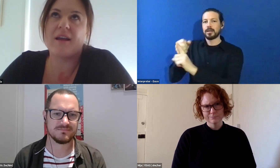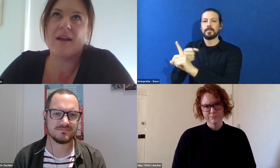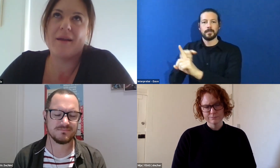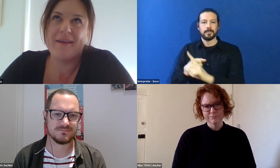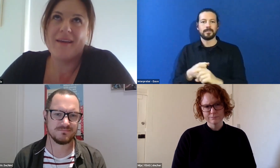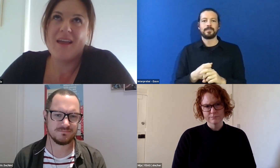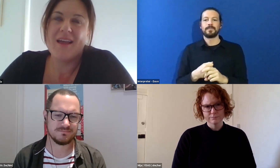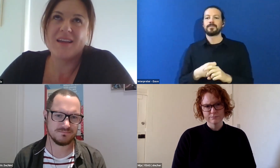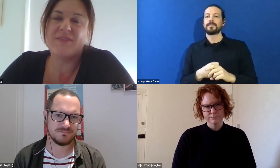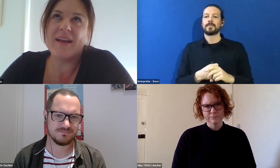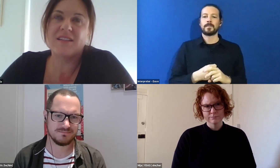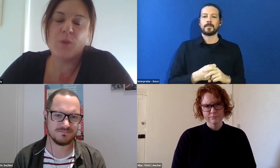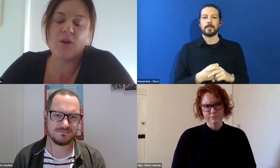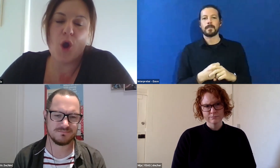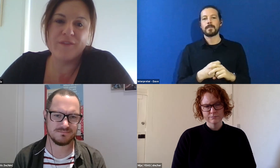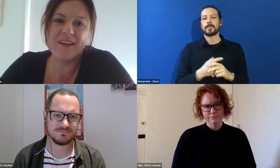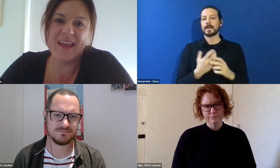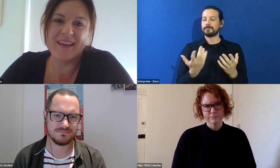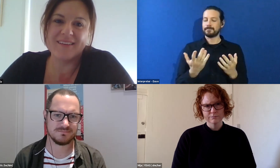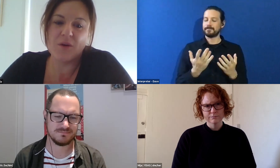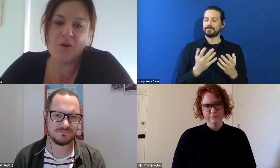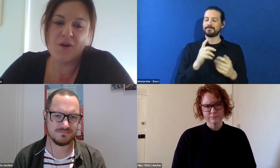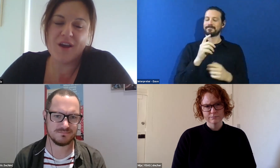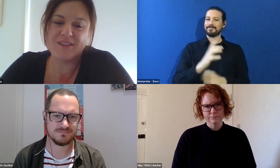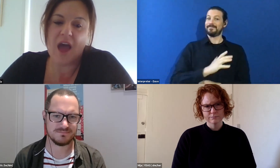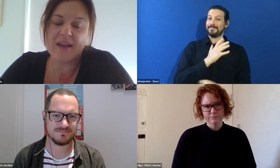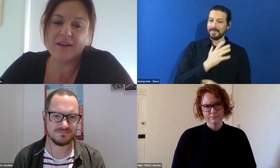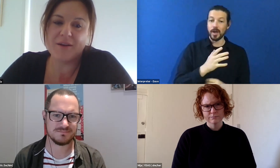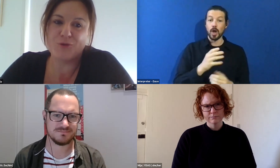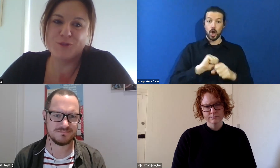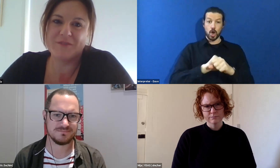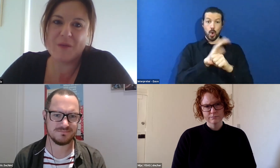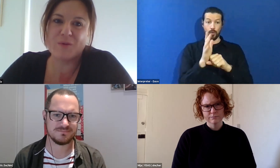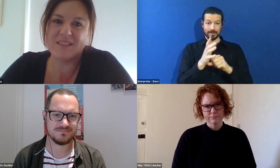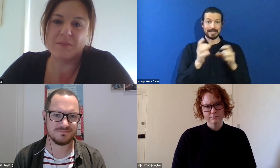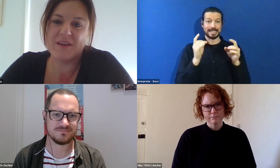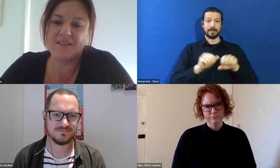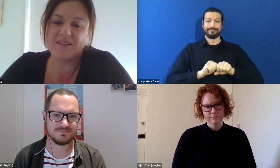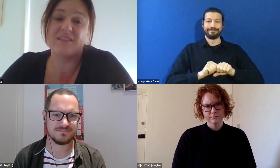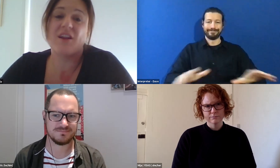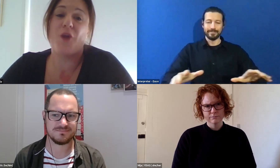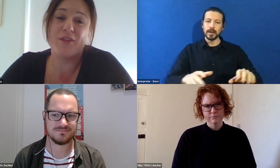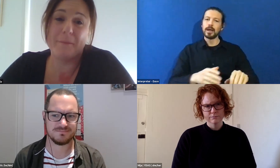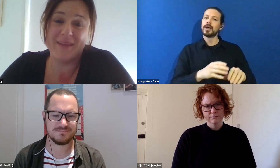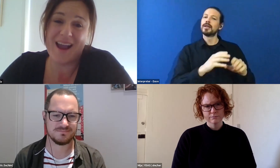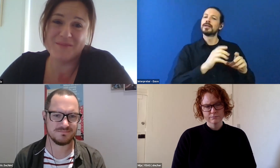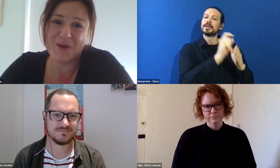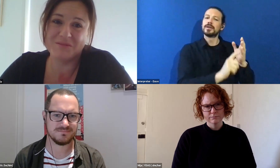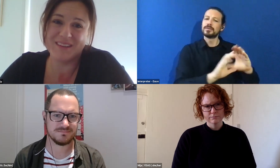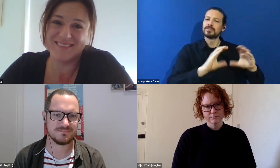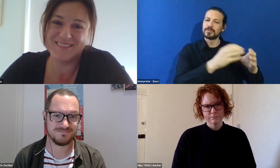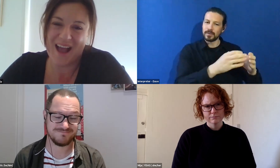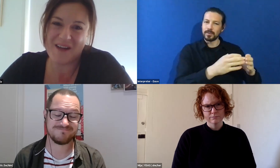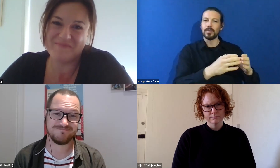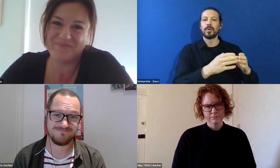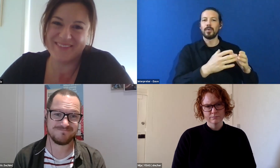like, it's funny because when COVID hit, it's like groups of people with disabilities, and I know that Mia can